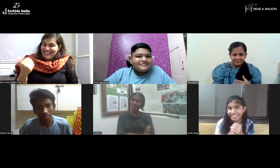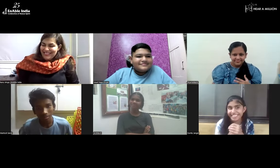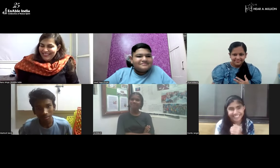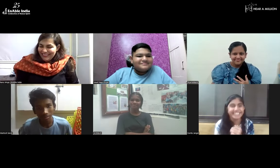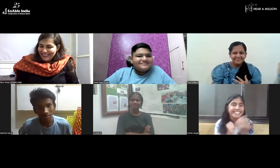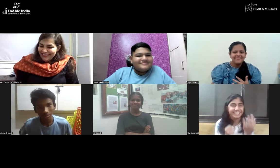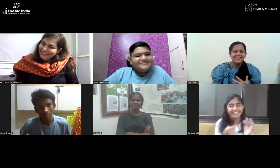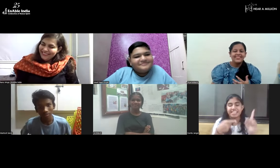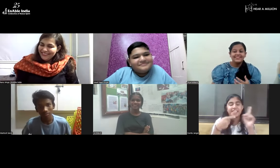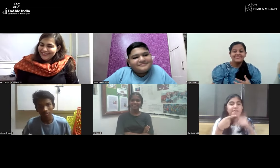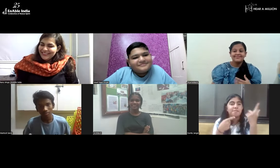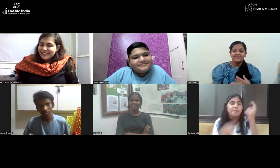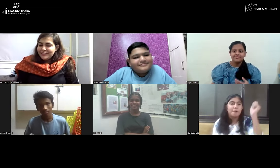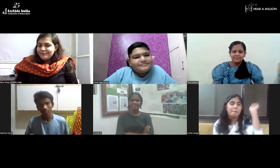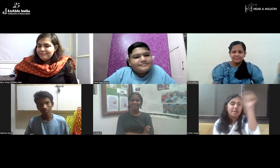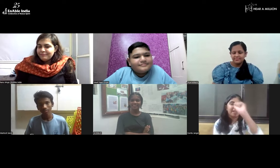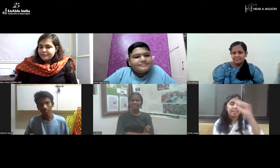Bank.